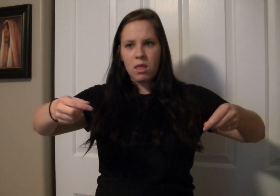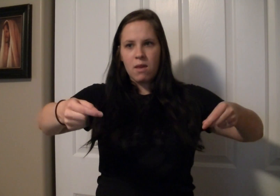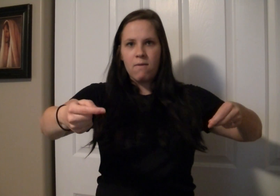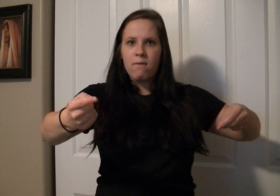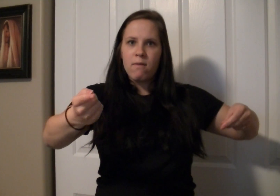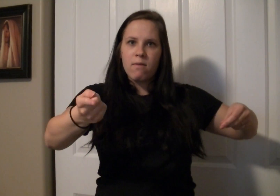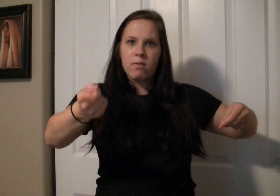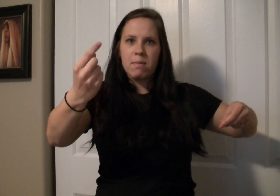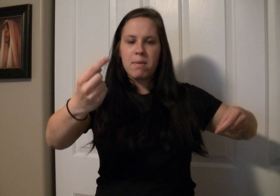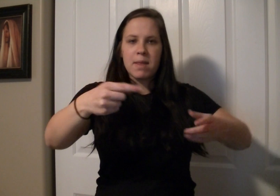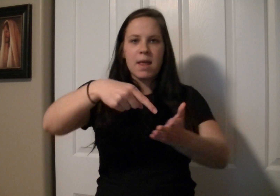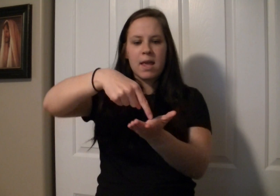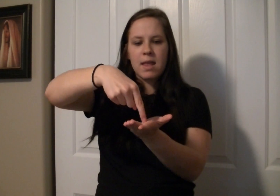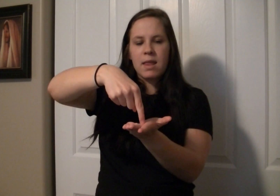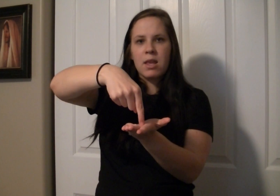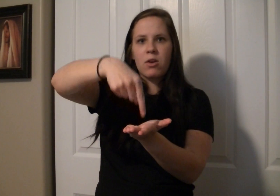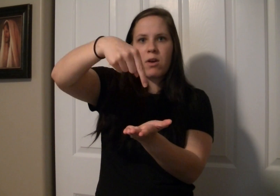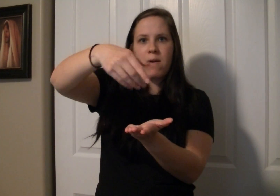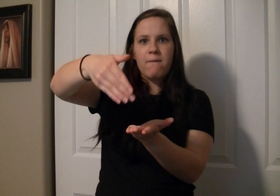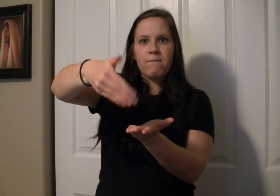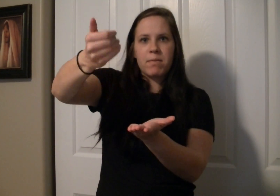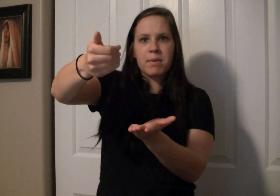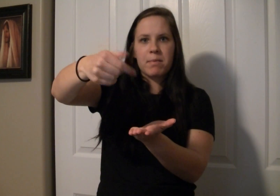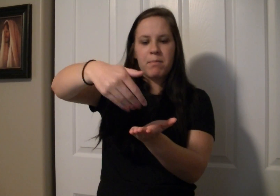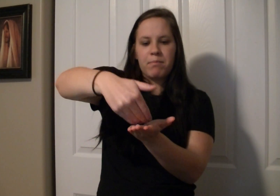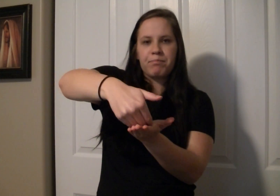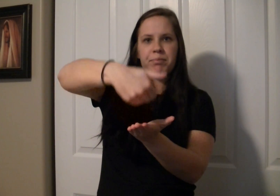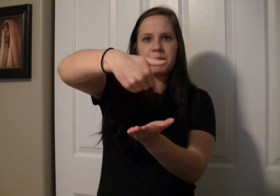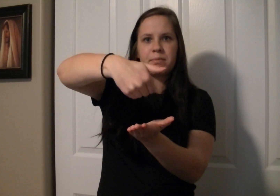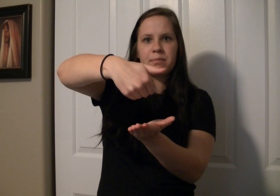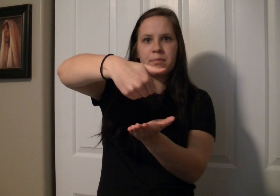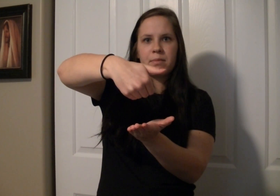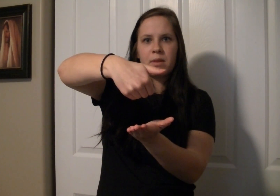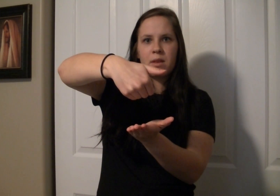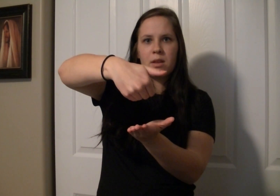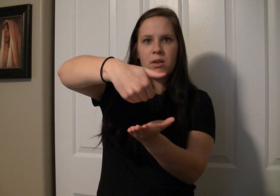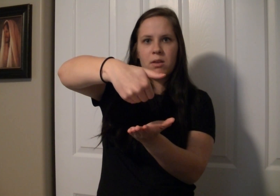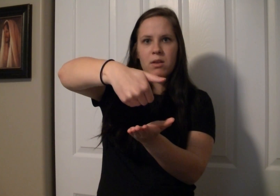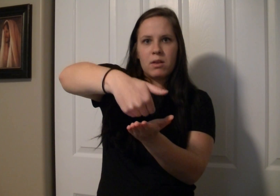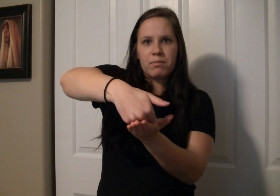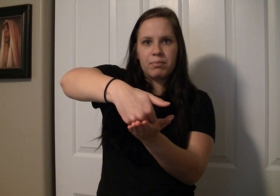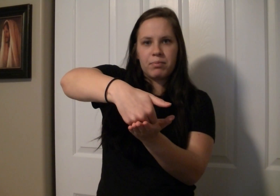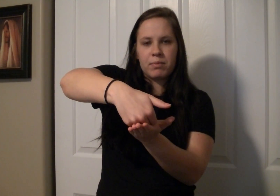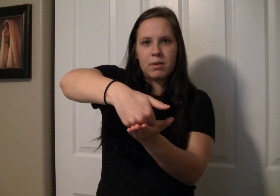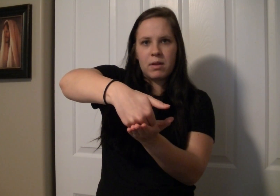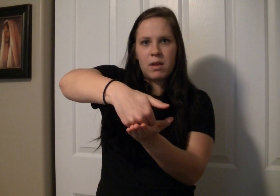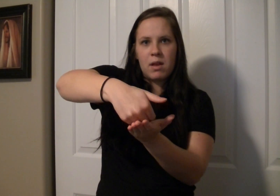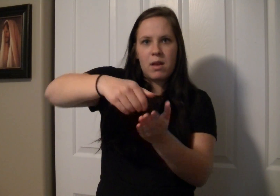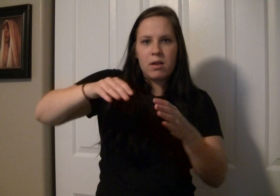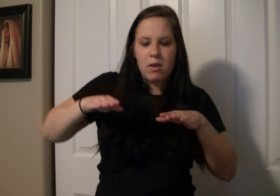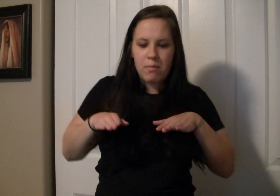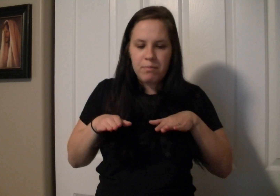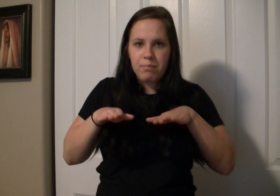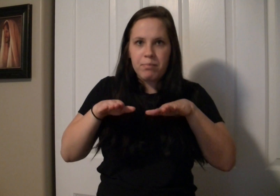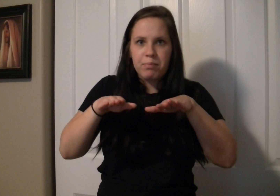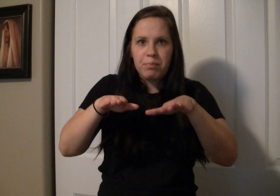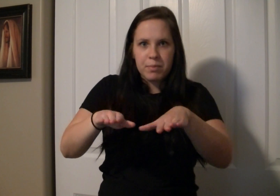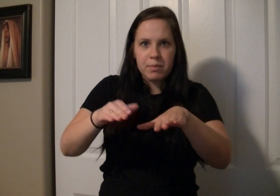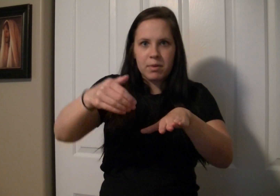fabric, you put it under there, and it's probably better to start sewing on the right side of your zipper. So you